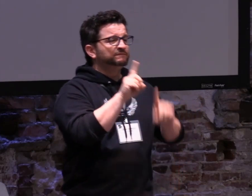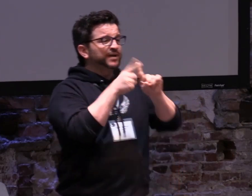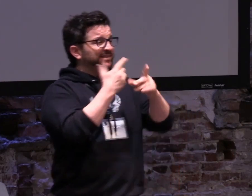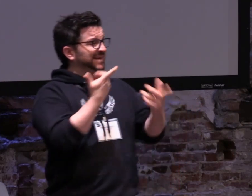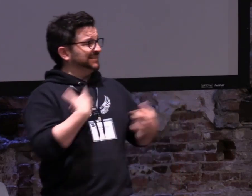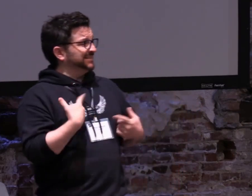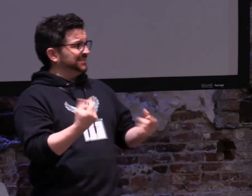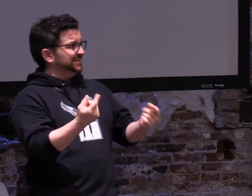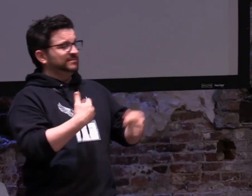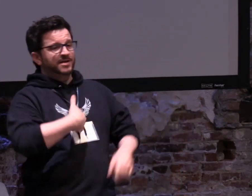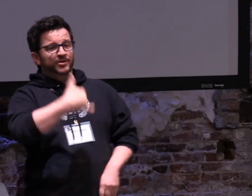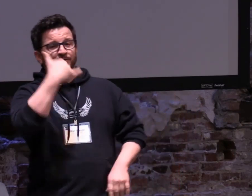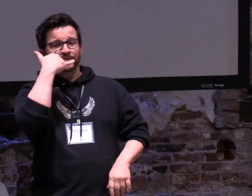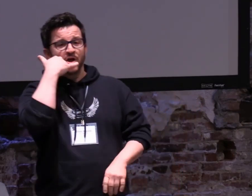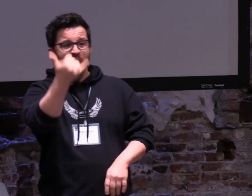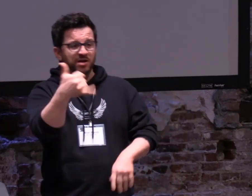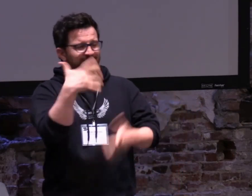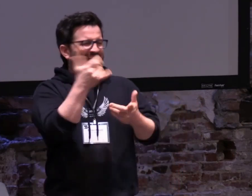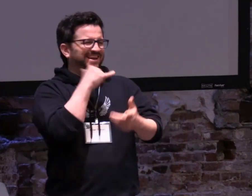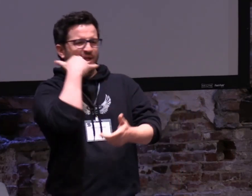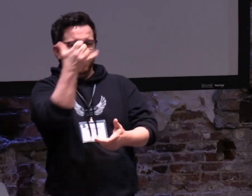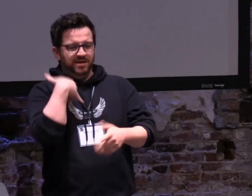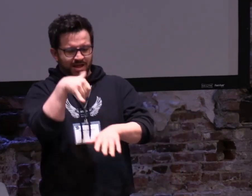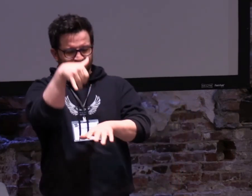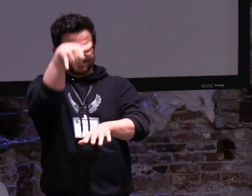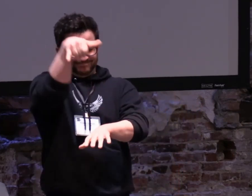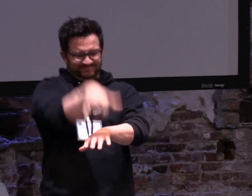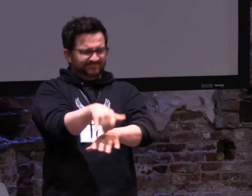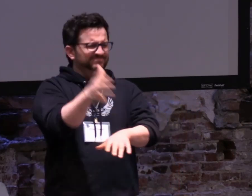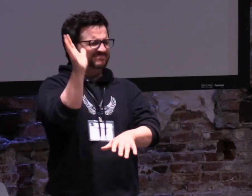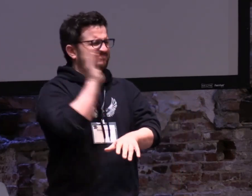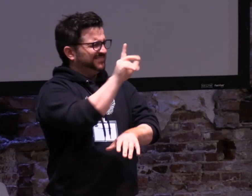And I thought to myself, well, what am I going to do?